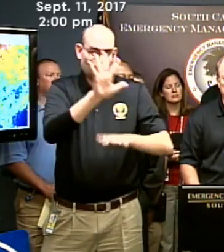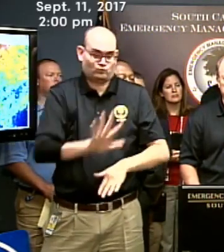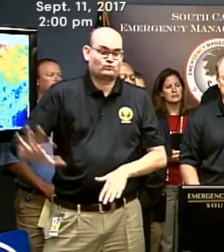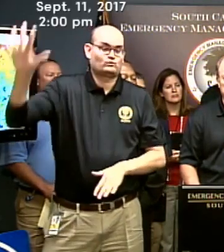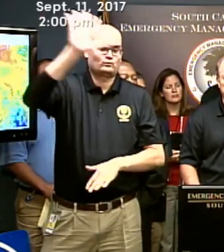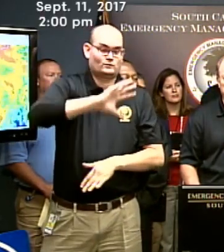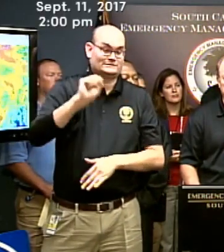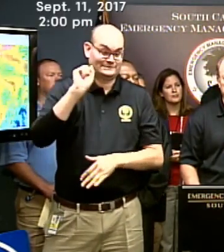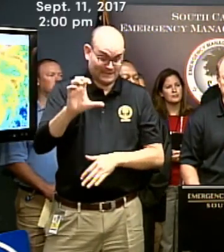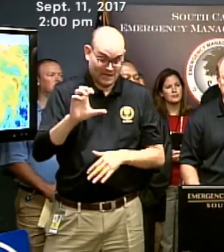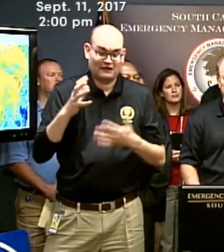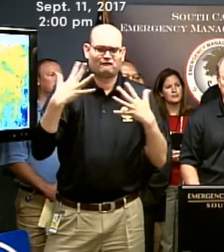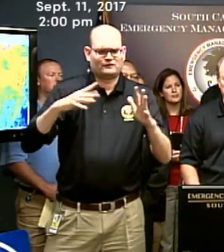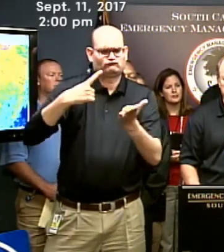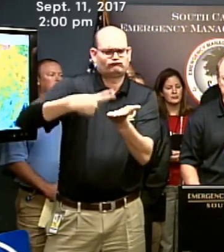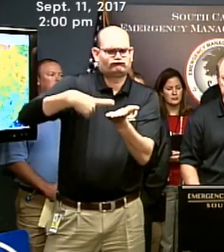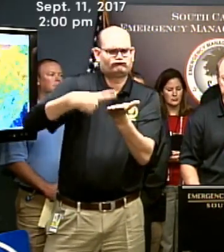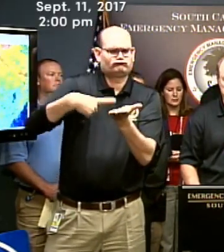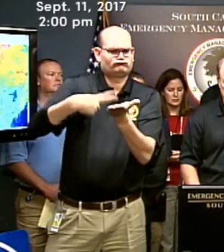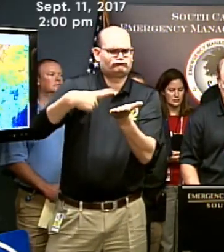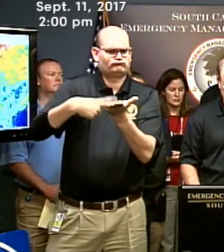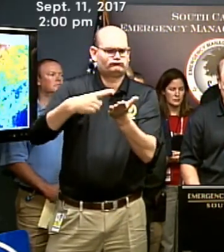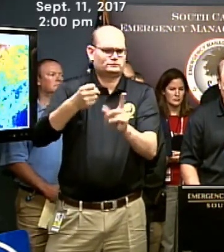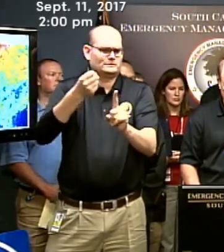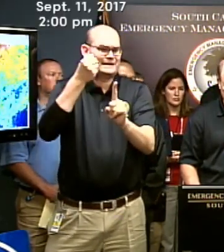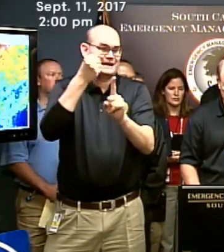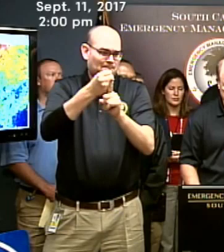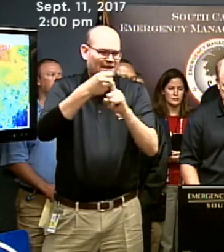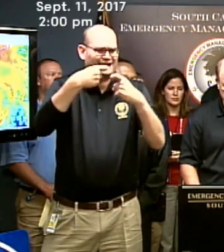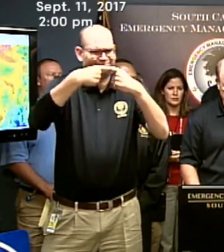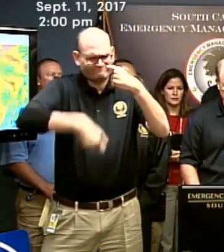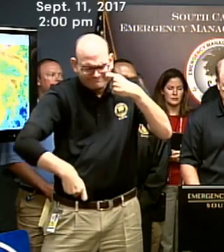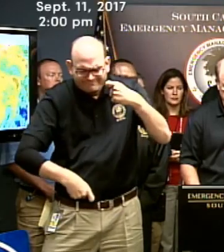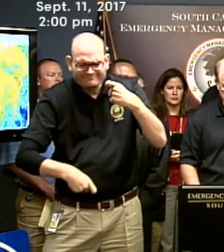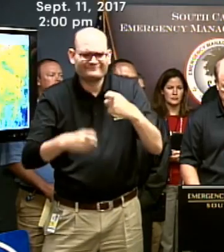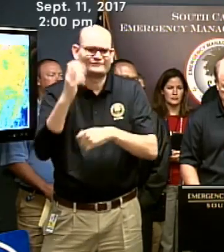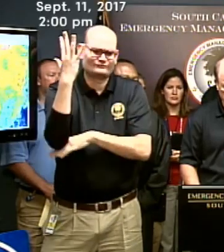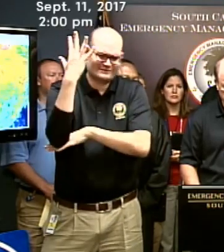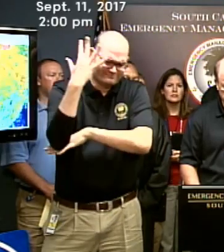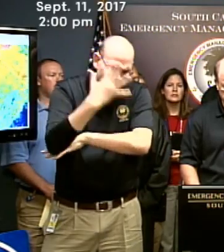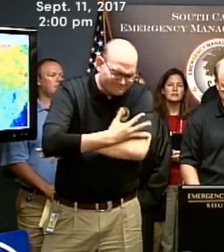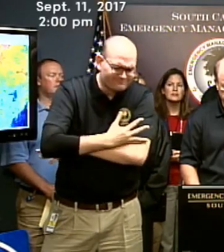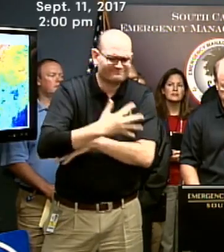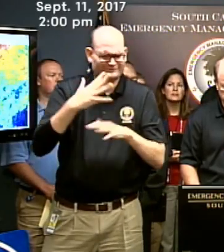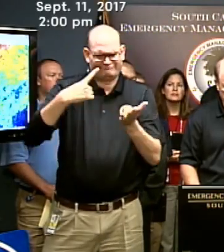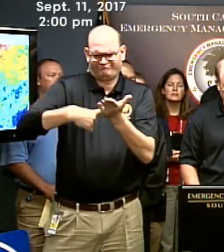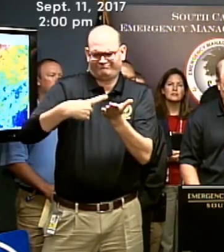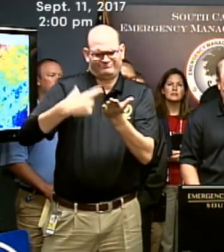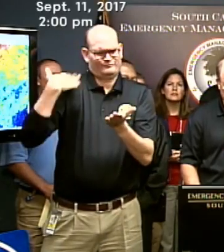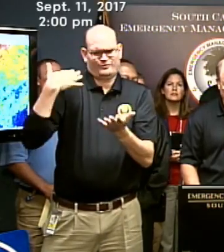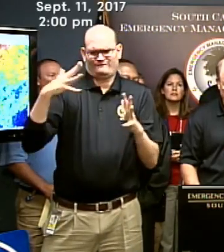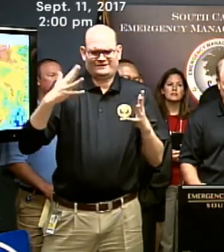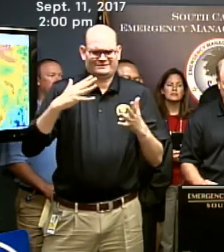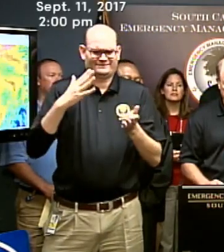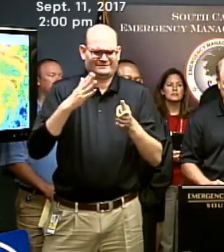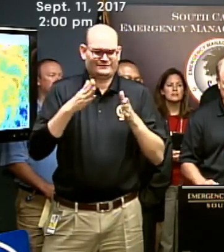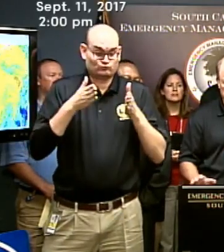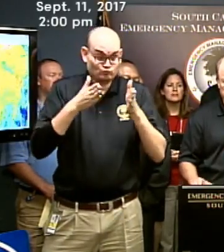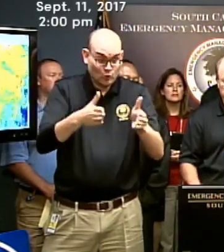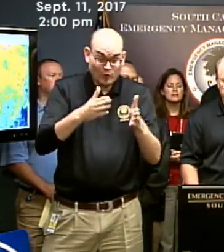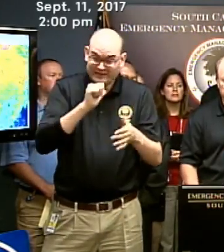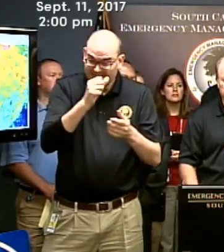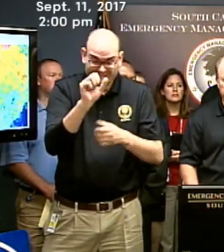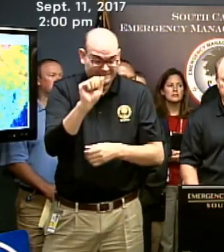of our counties have been impacted with power outages, downed trees, and road situations. And that's all the way up